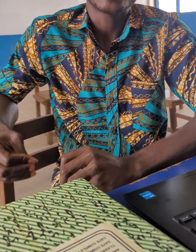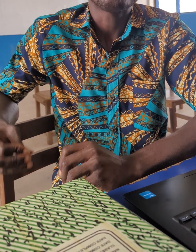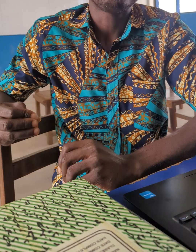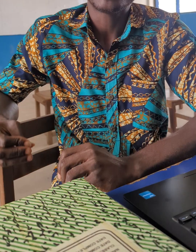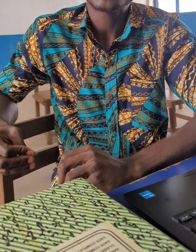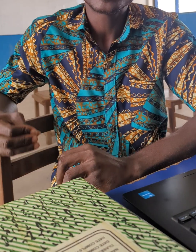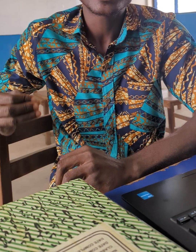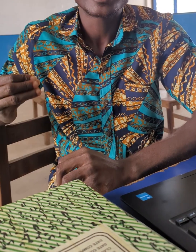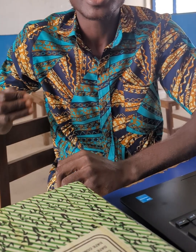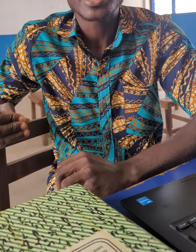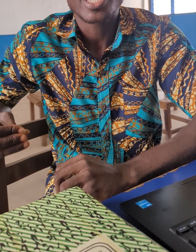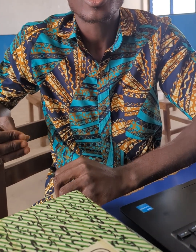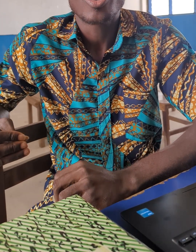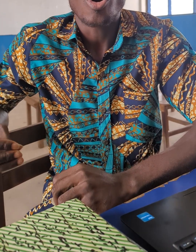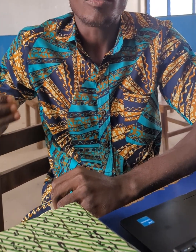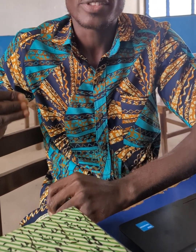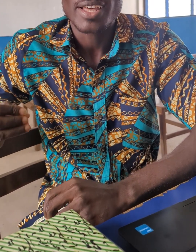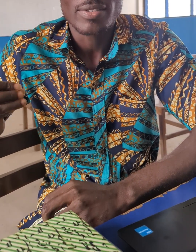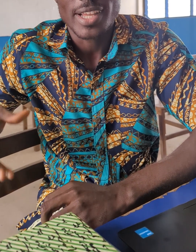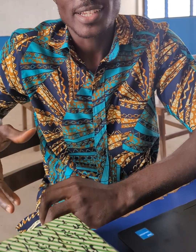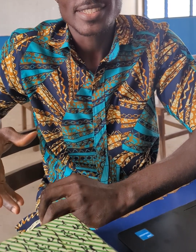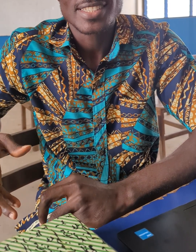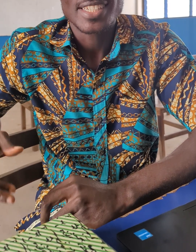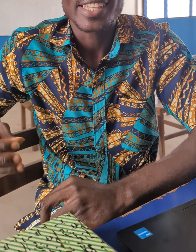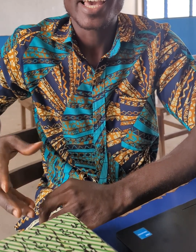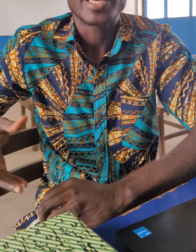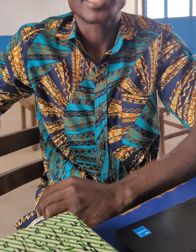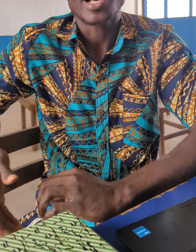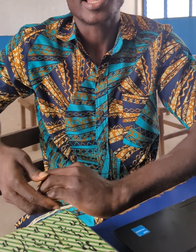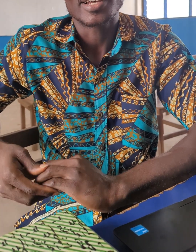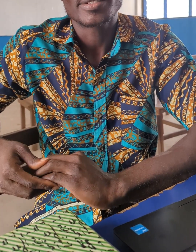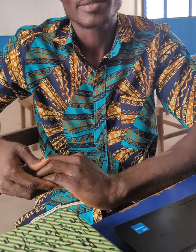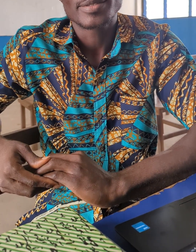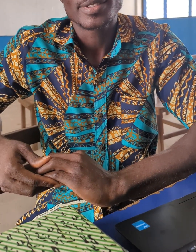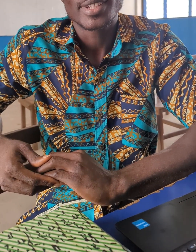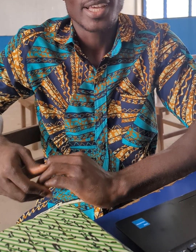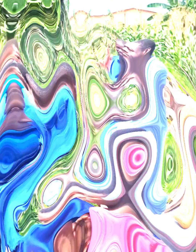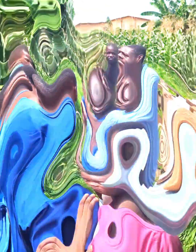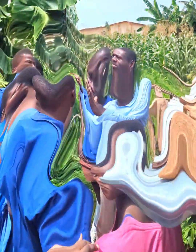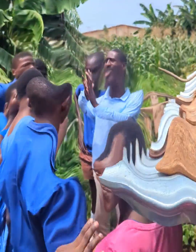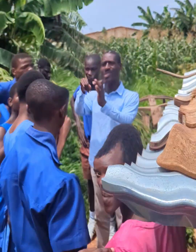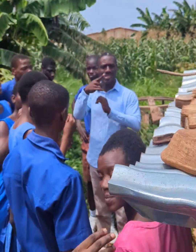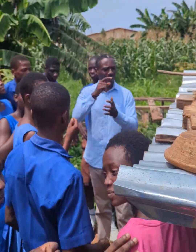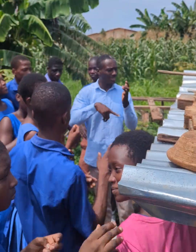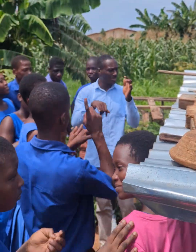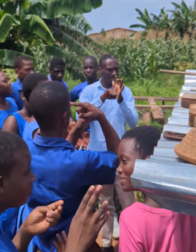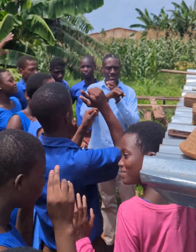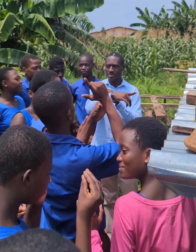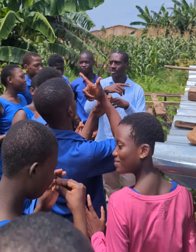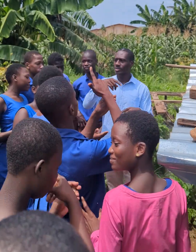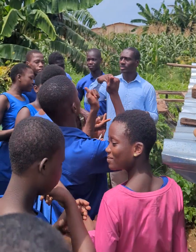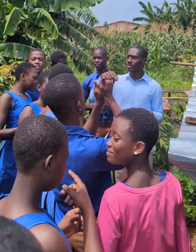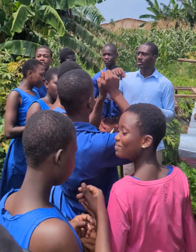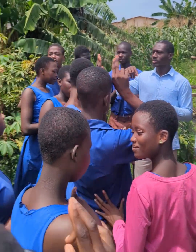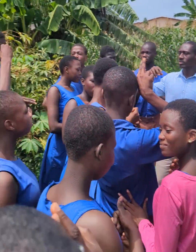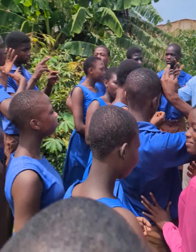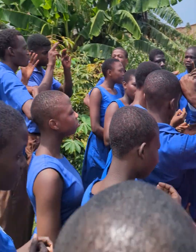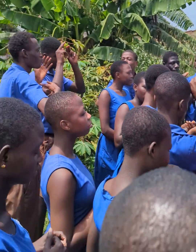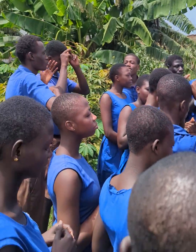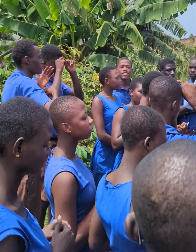a passionate teacher of deaf learners here in Ghana. In this video, I took my learners on